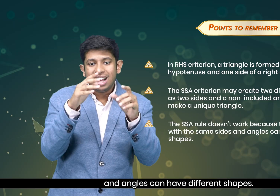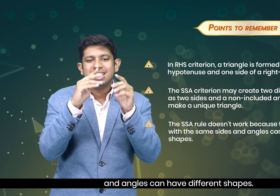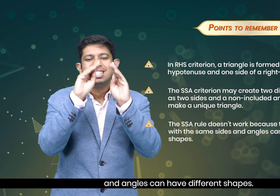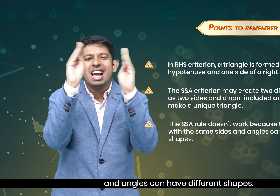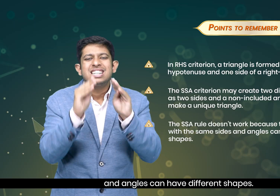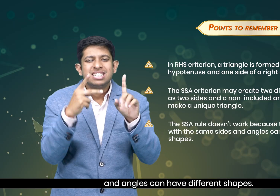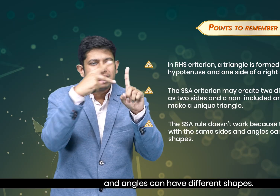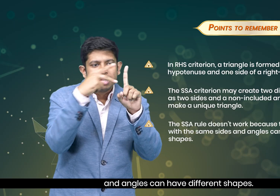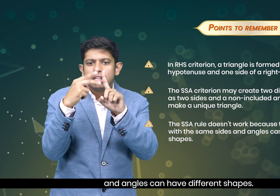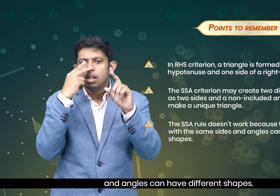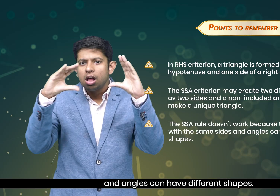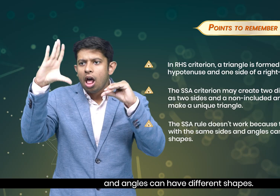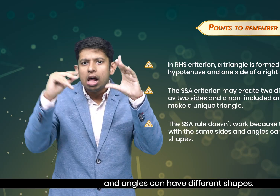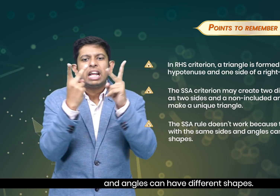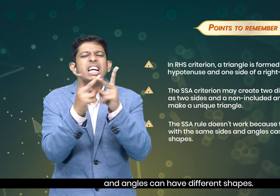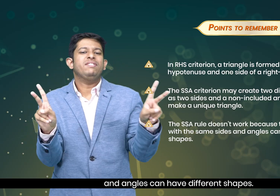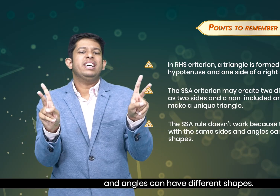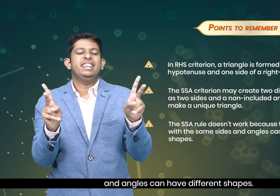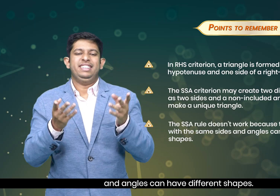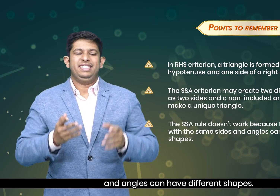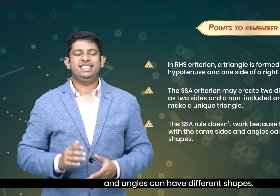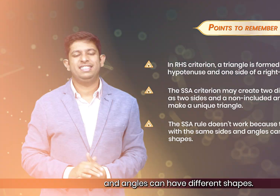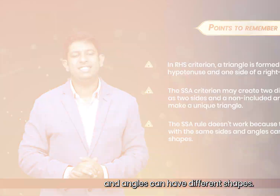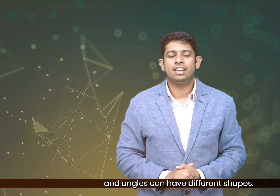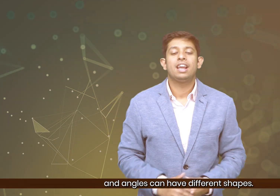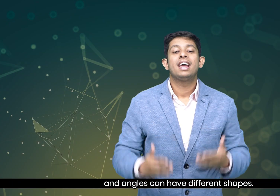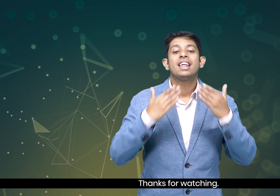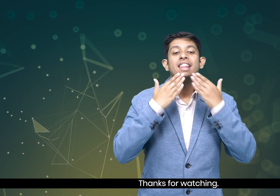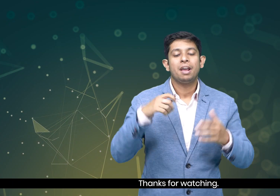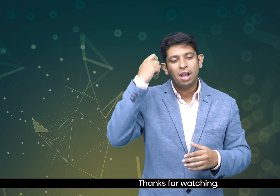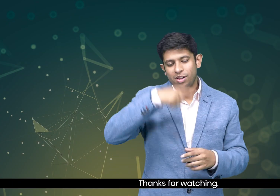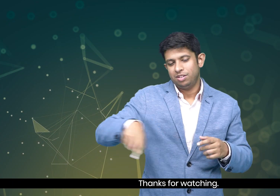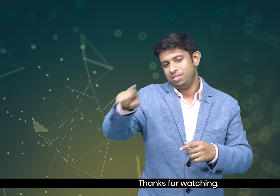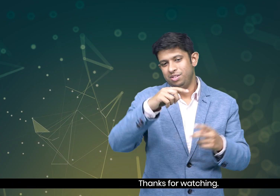Thanks for watching.